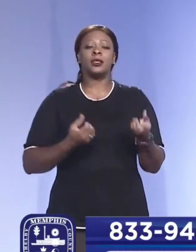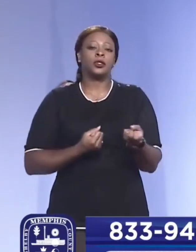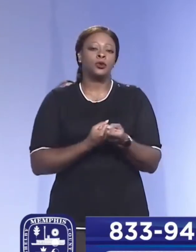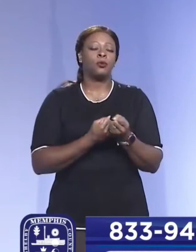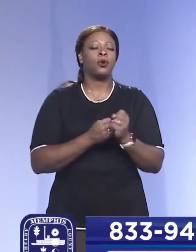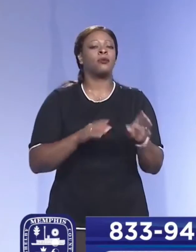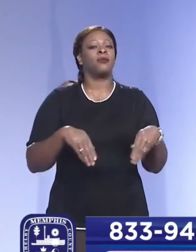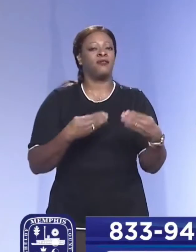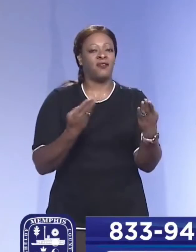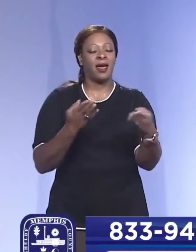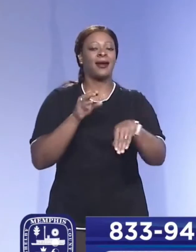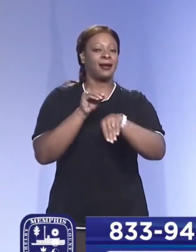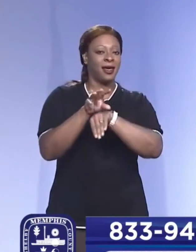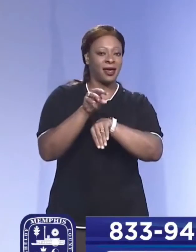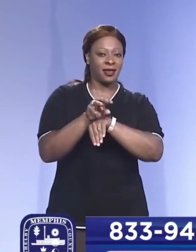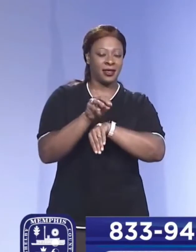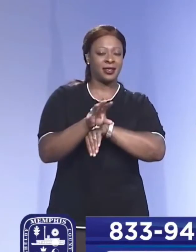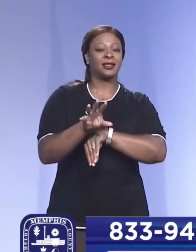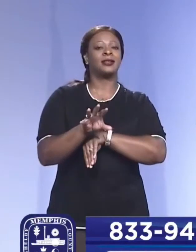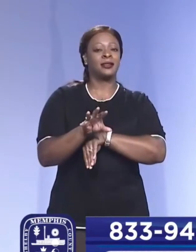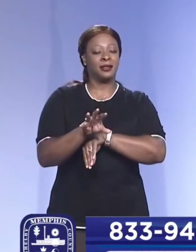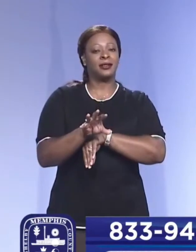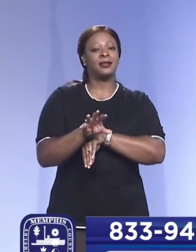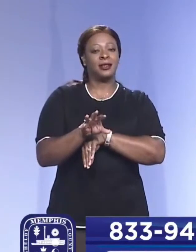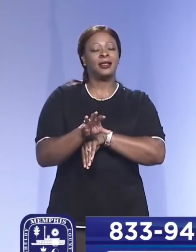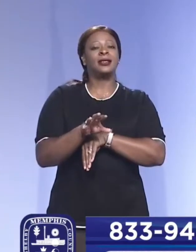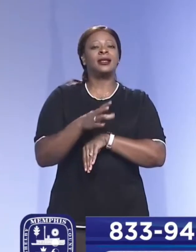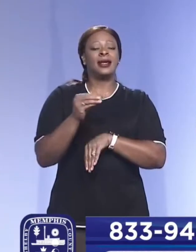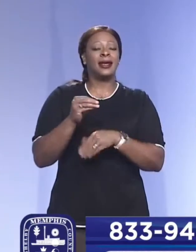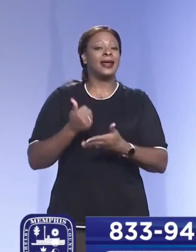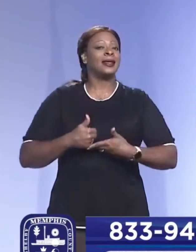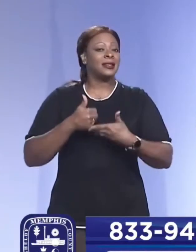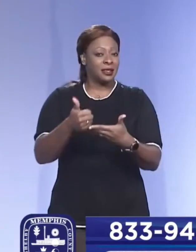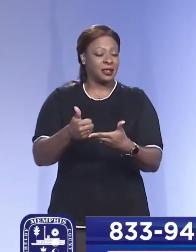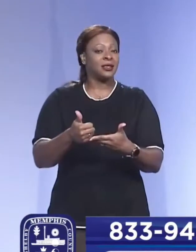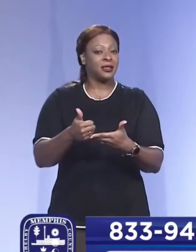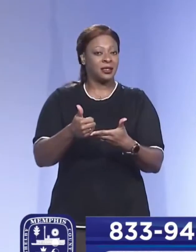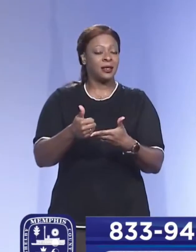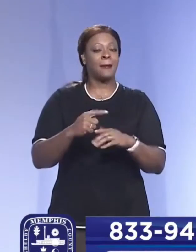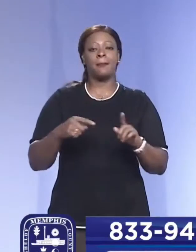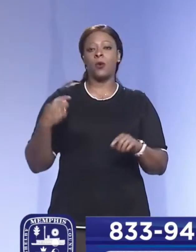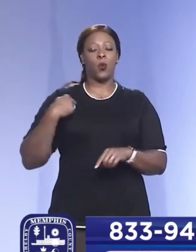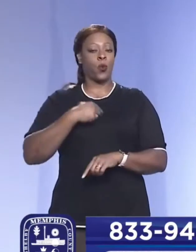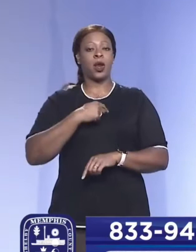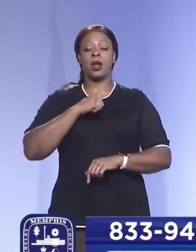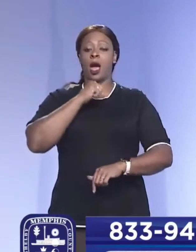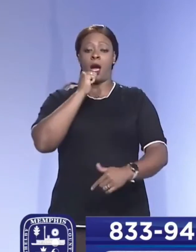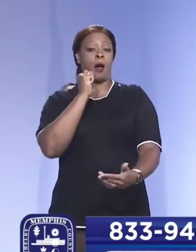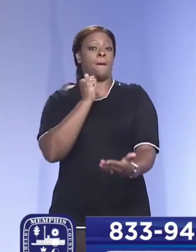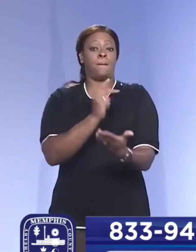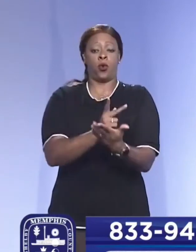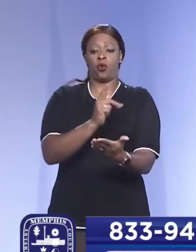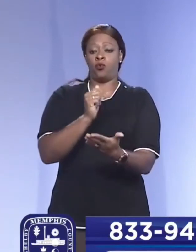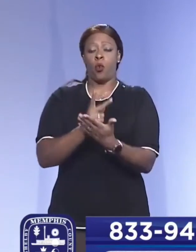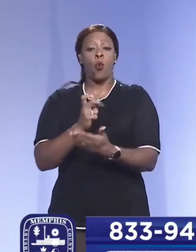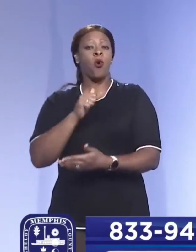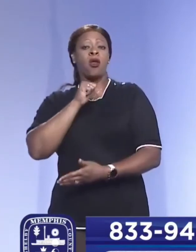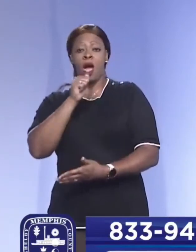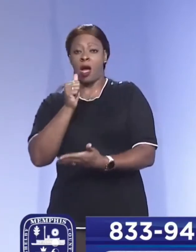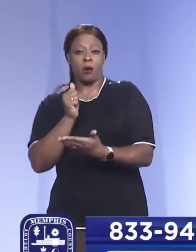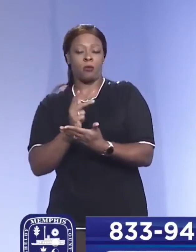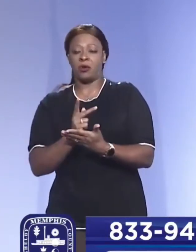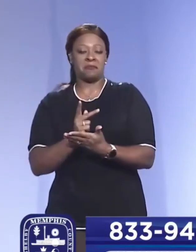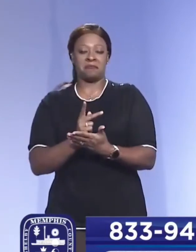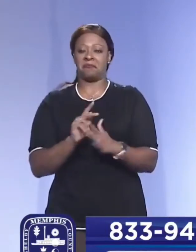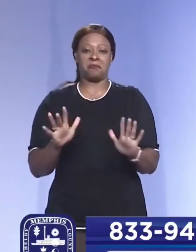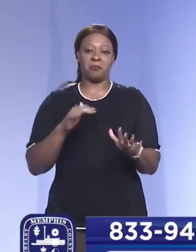some guidance and technical assistance, but we're not approving or disapproving any type